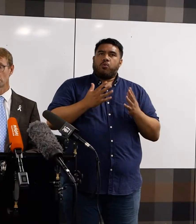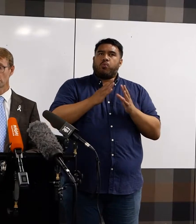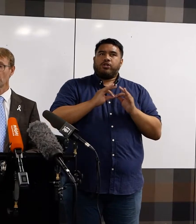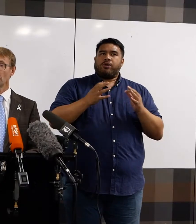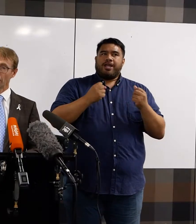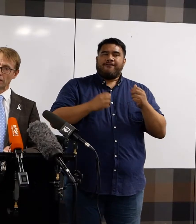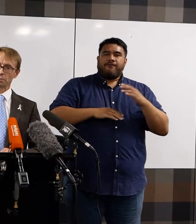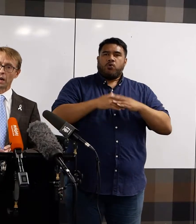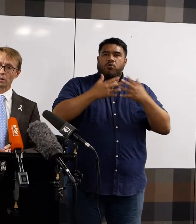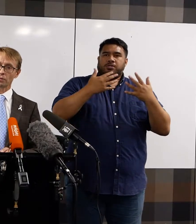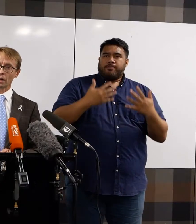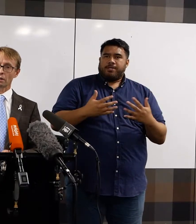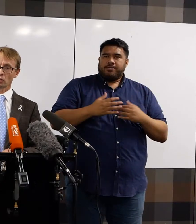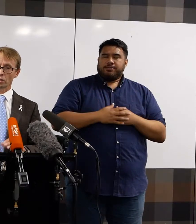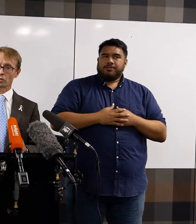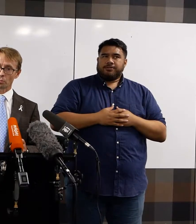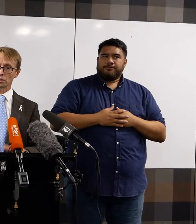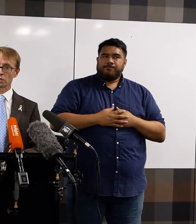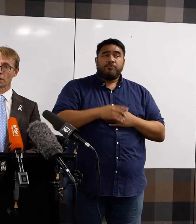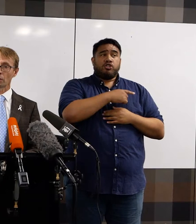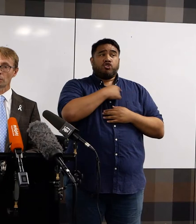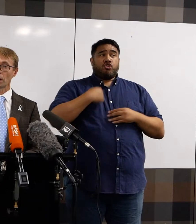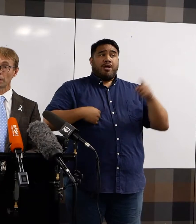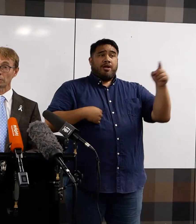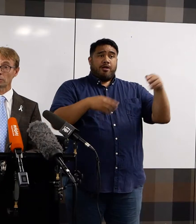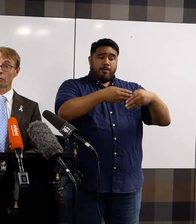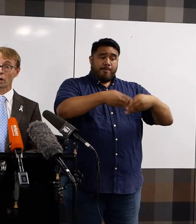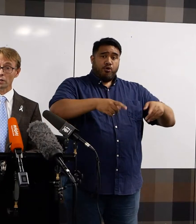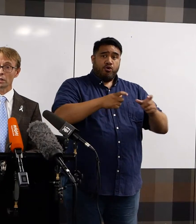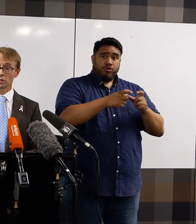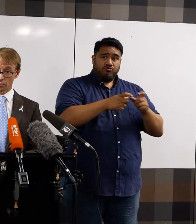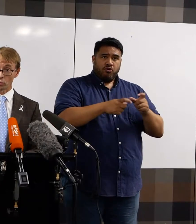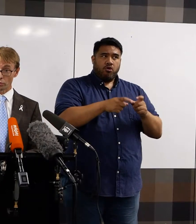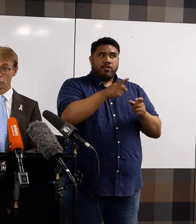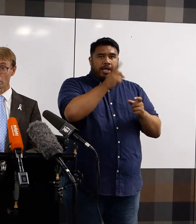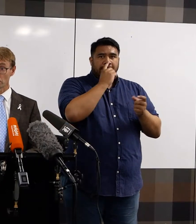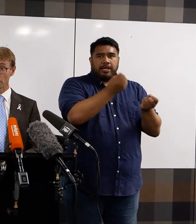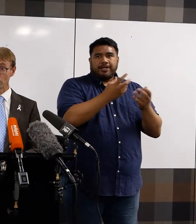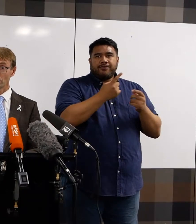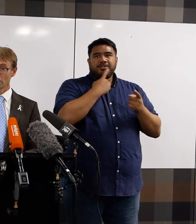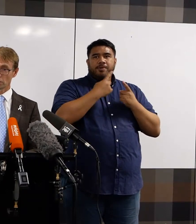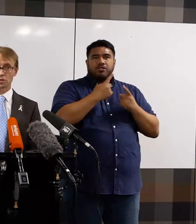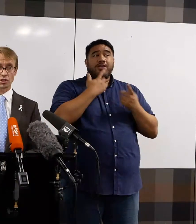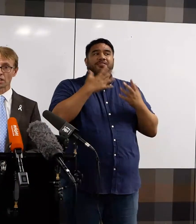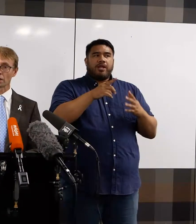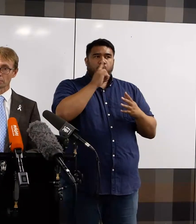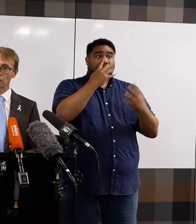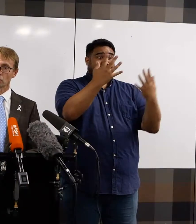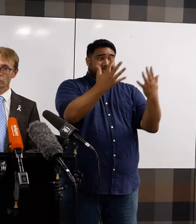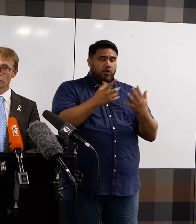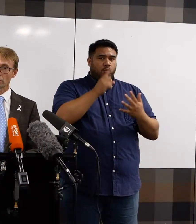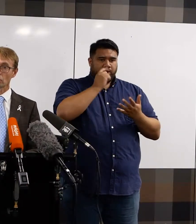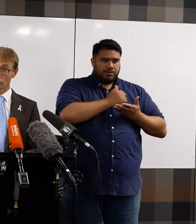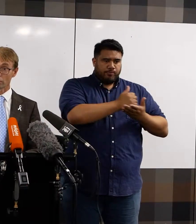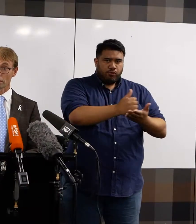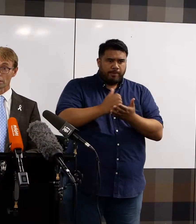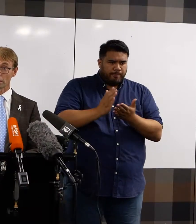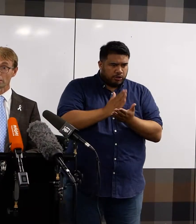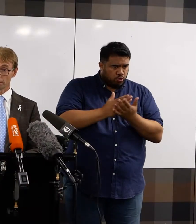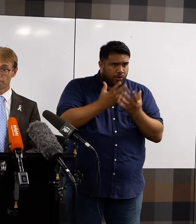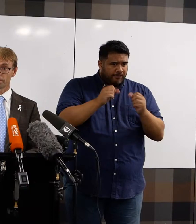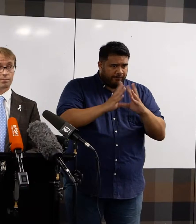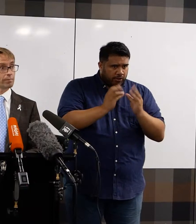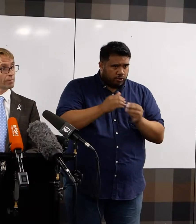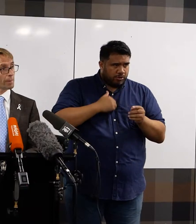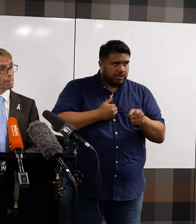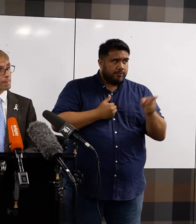border agencies. And that's part of our look at options for how we might be able to provide support for those people, just to check in and make sure that they've got everything they